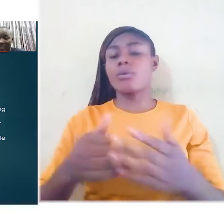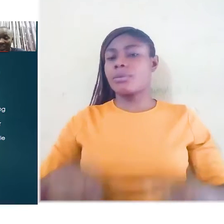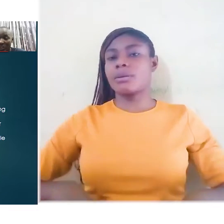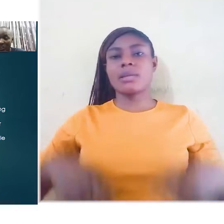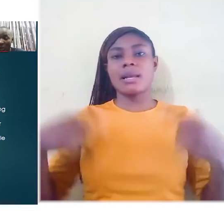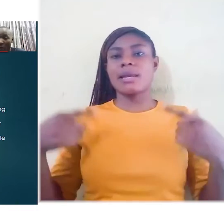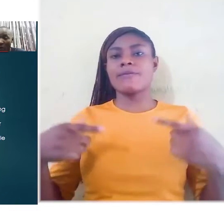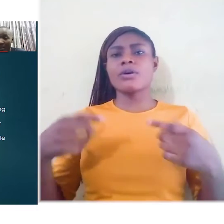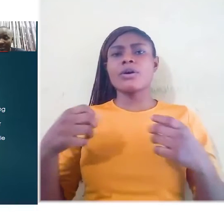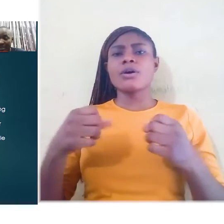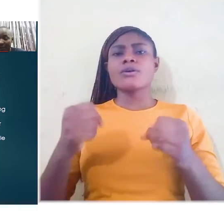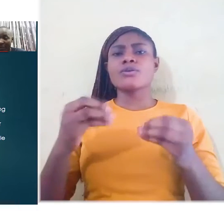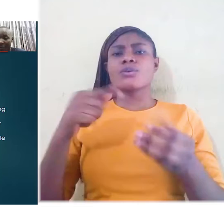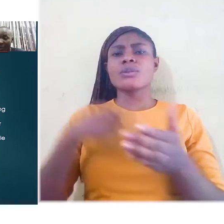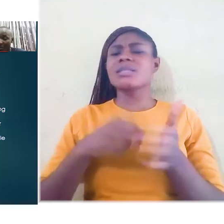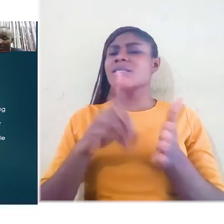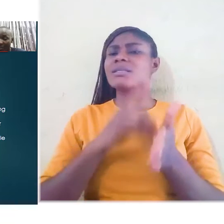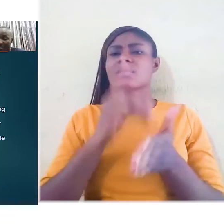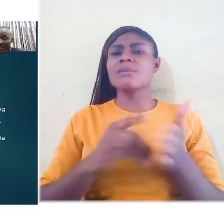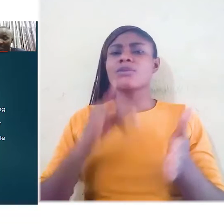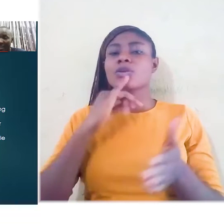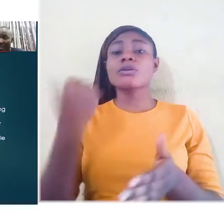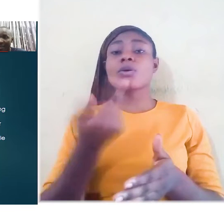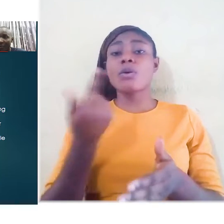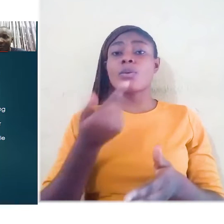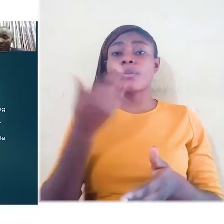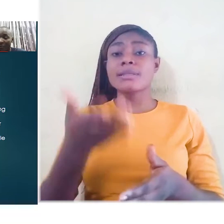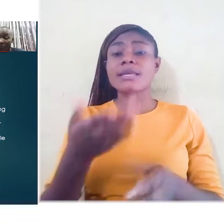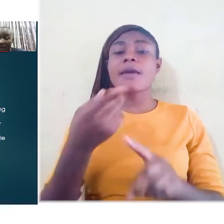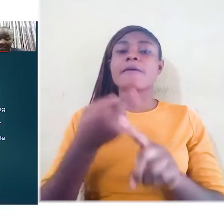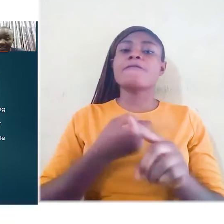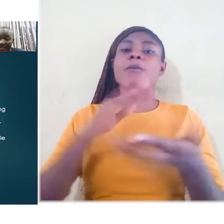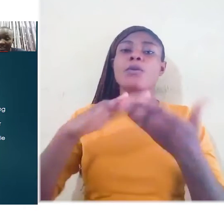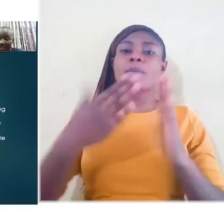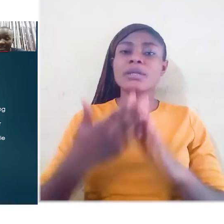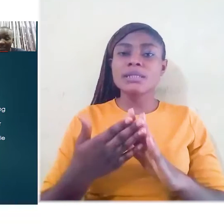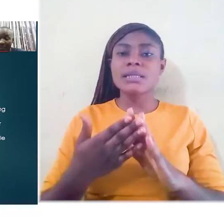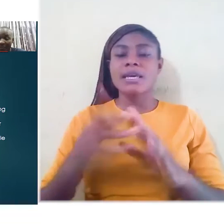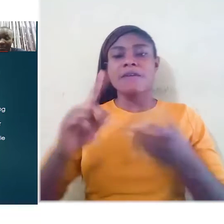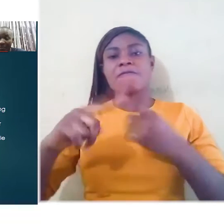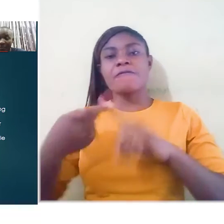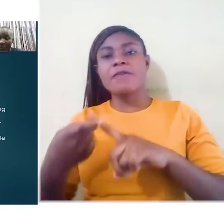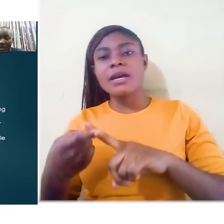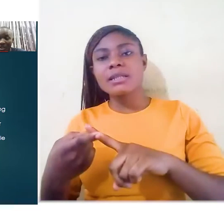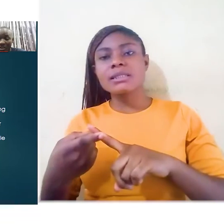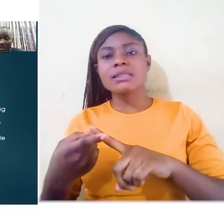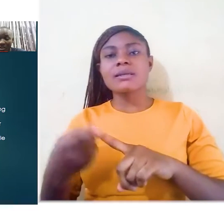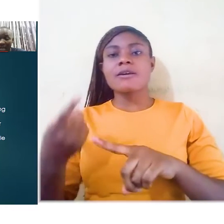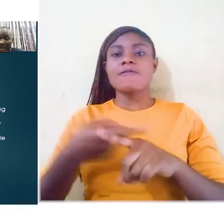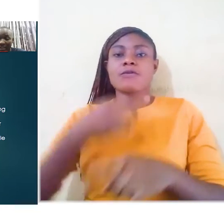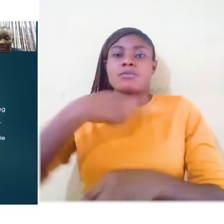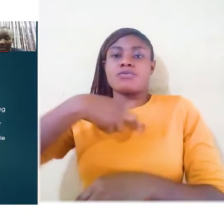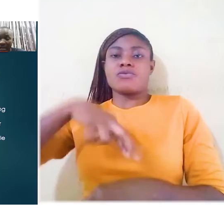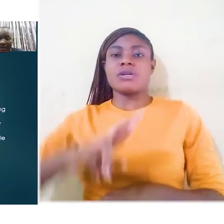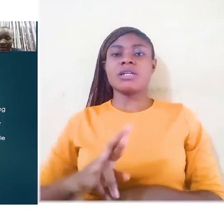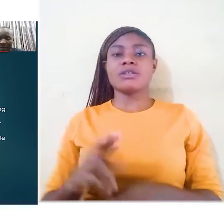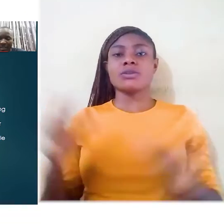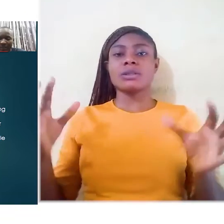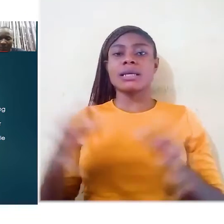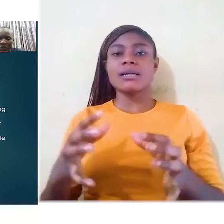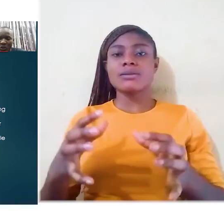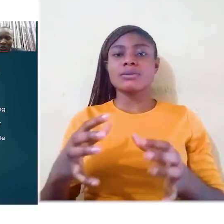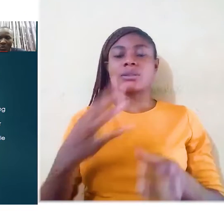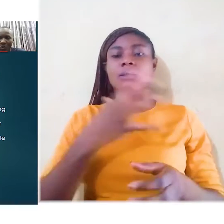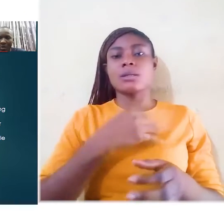is always there, from the community, from friends, even from religious gathering and the